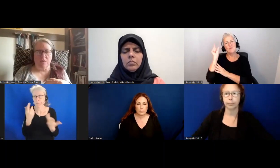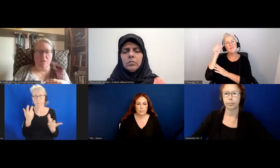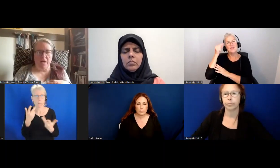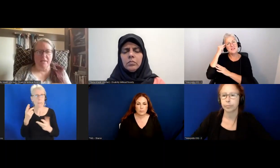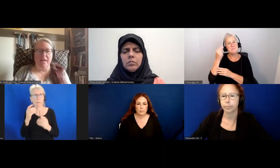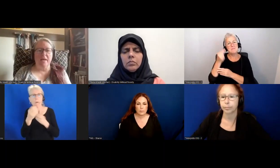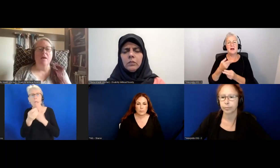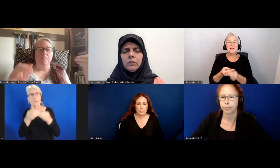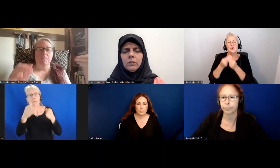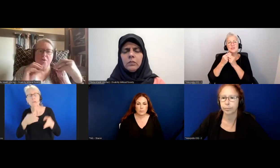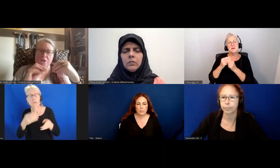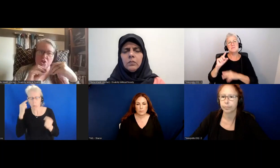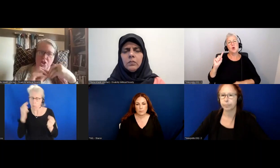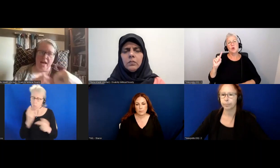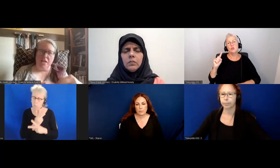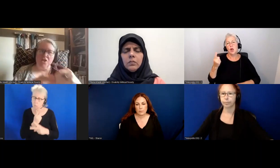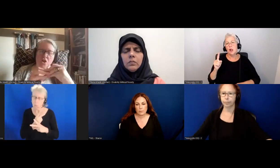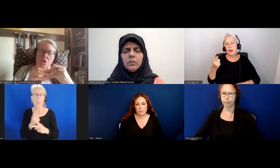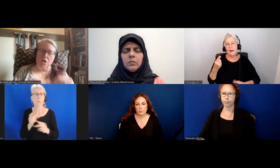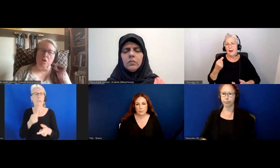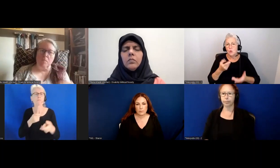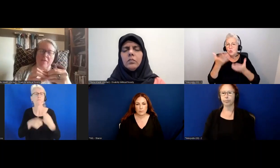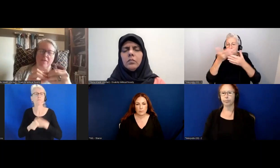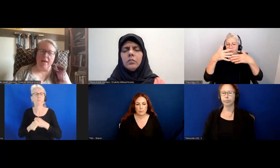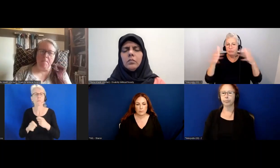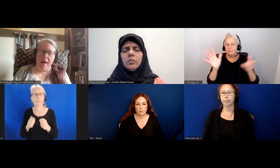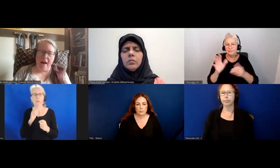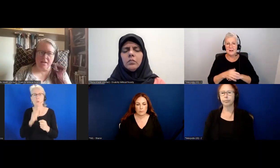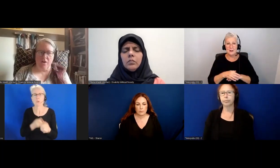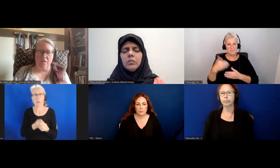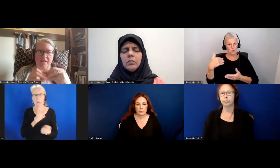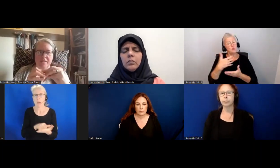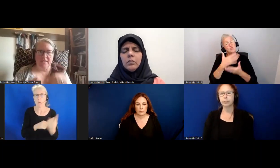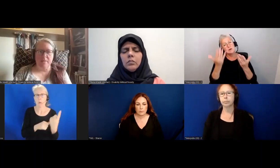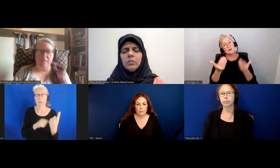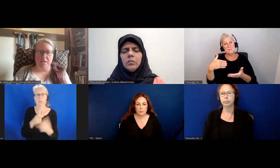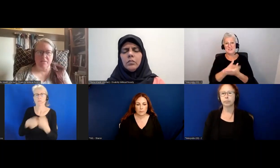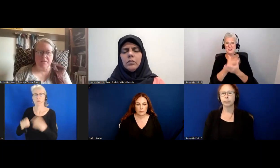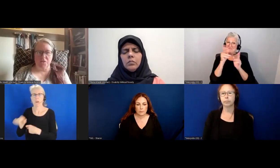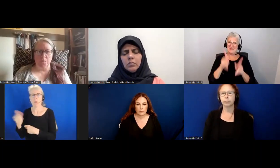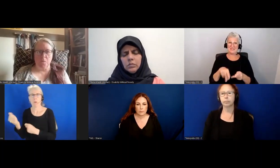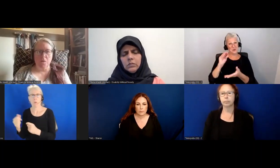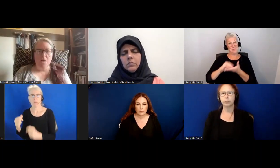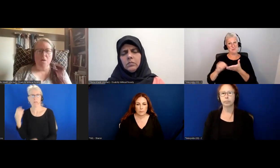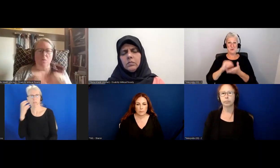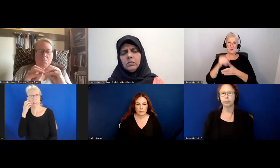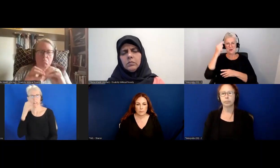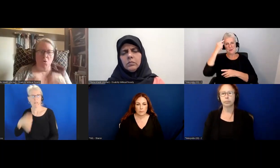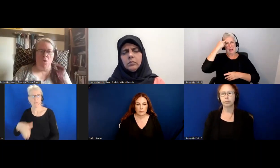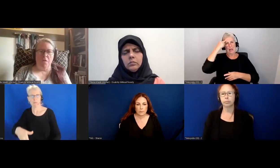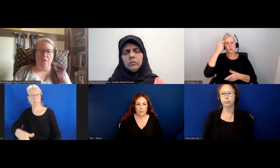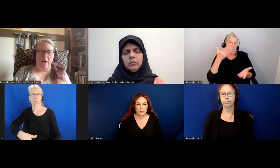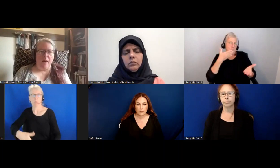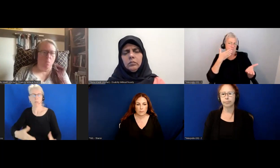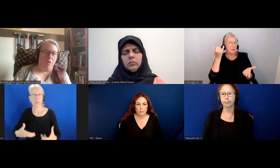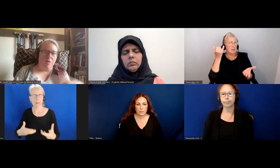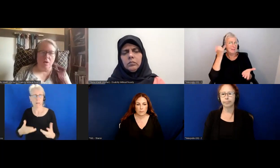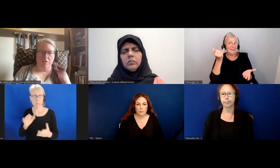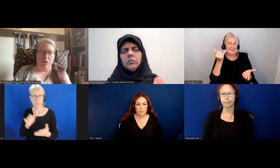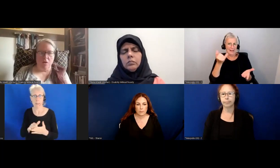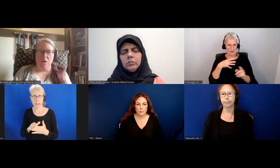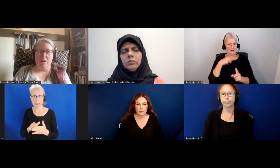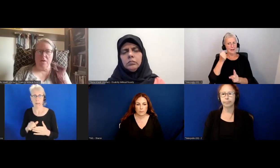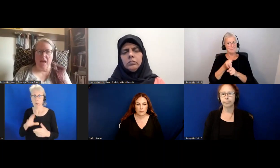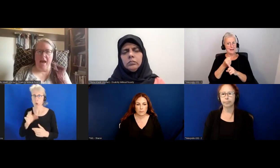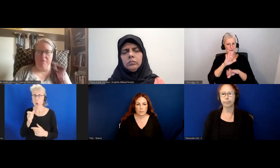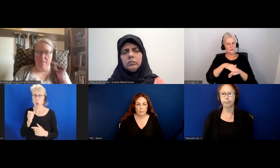that it was a good idea. But the change, the clawback, the impact on that disabled individual was more than that